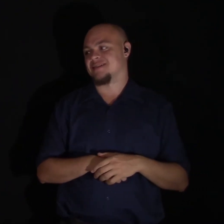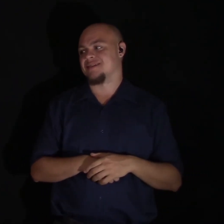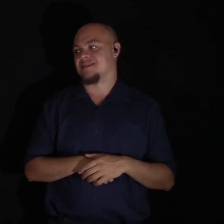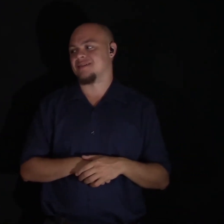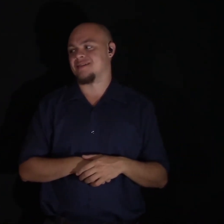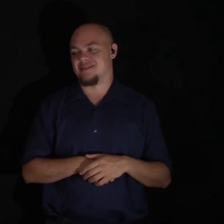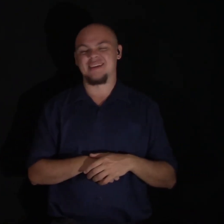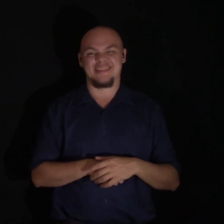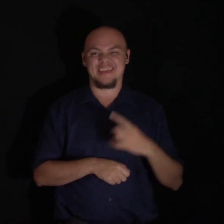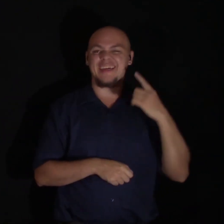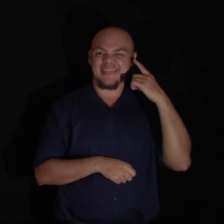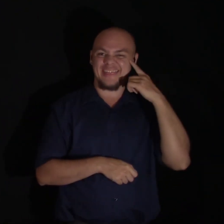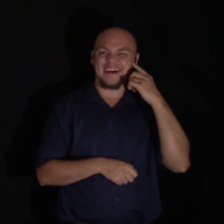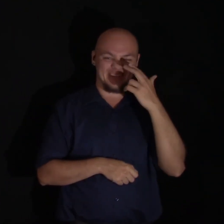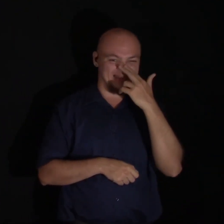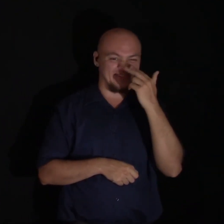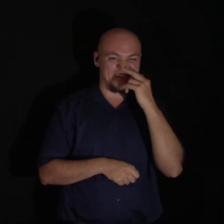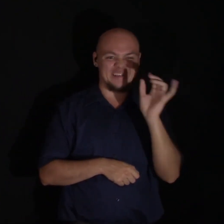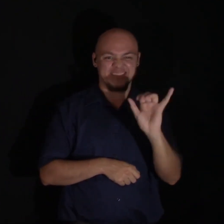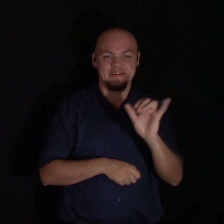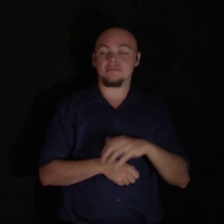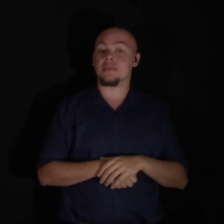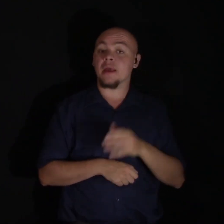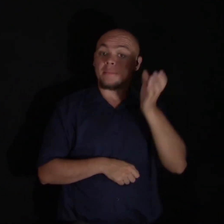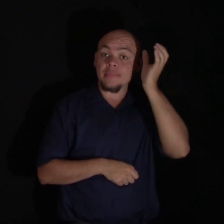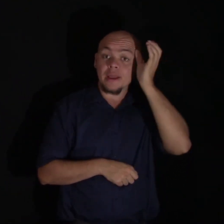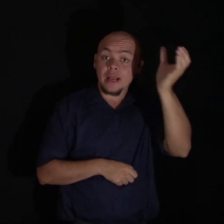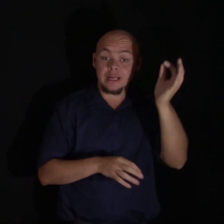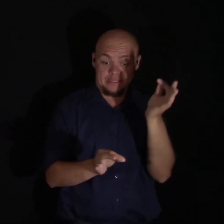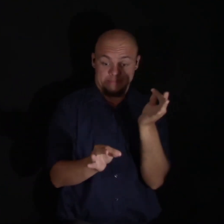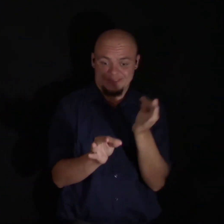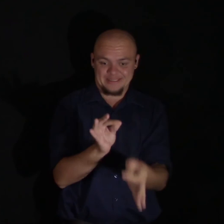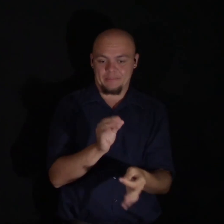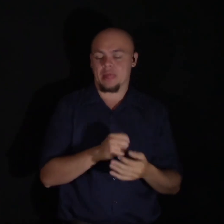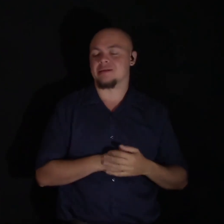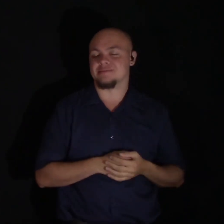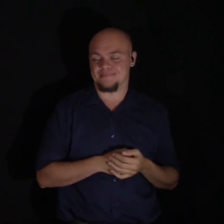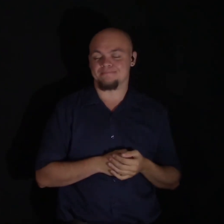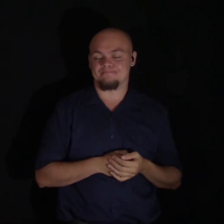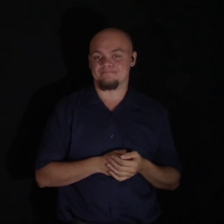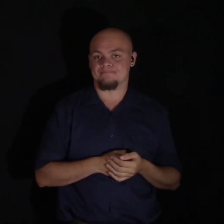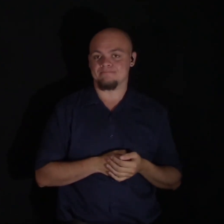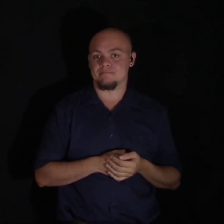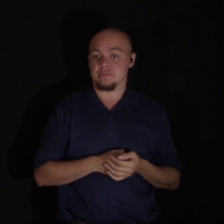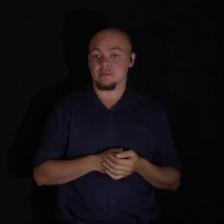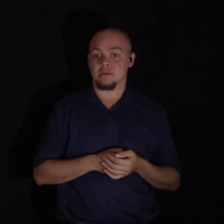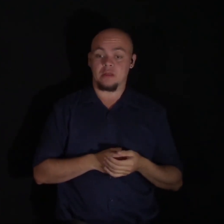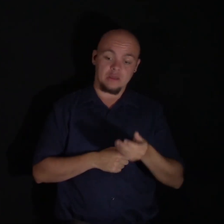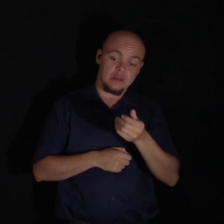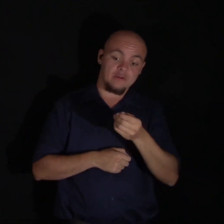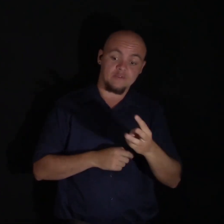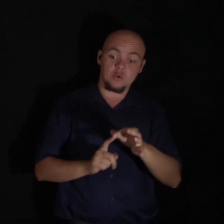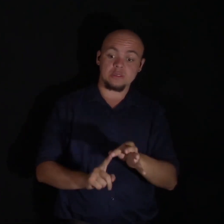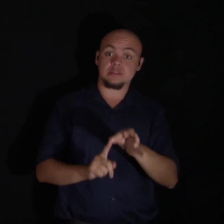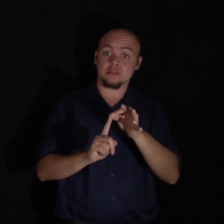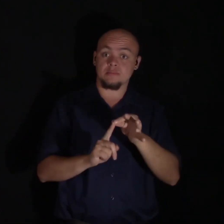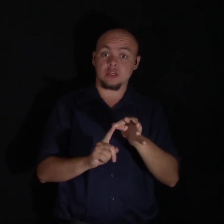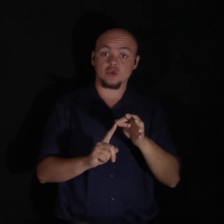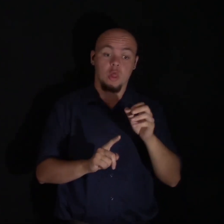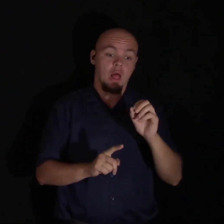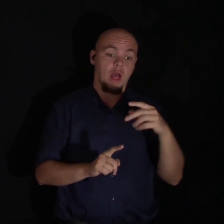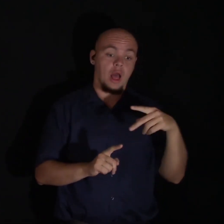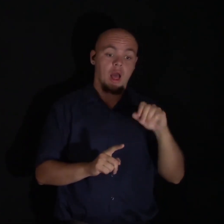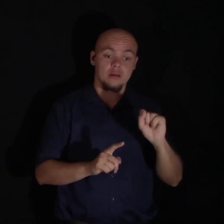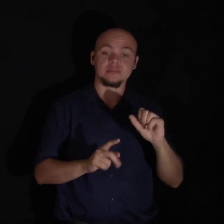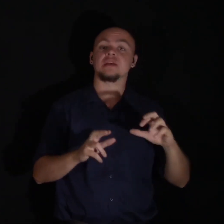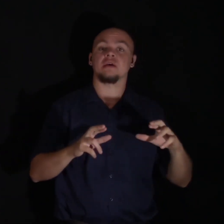They thought so too. It was pretty funny. So the concept is very simple. We were going to take a handful of special operations veterans, and we were going to